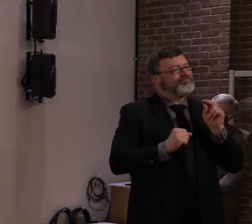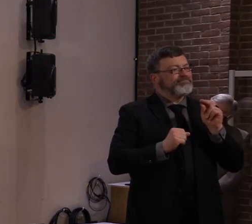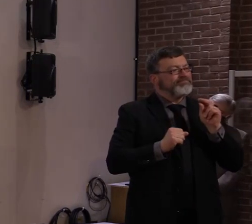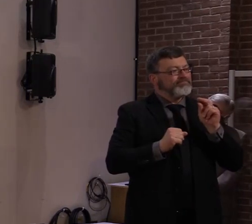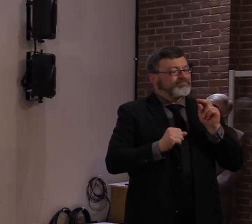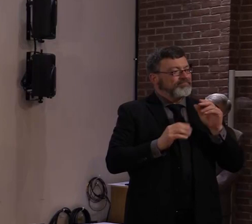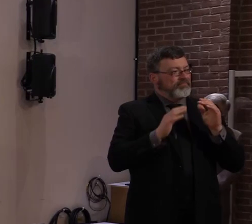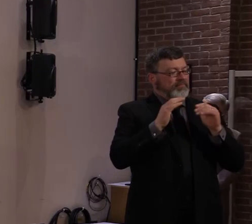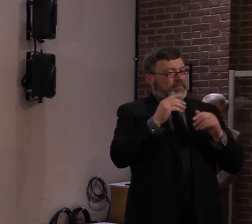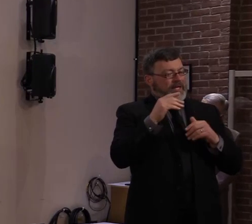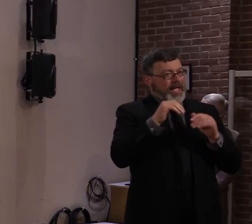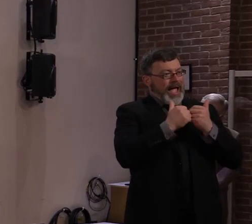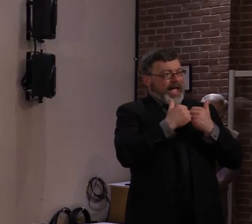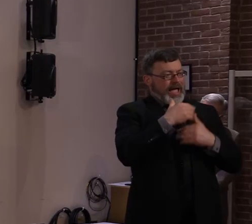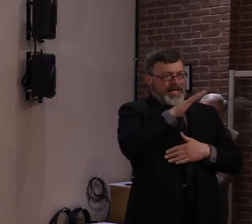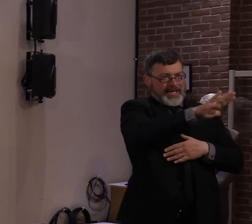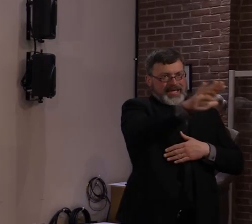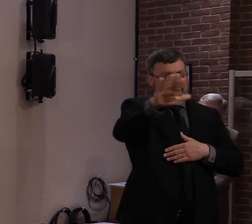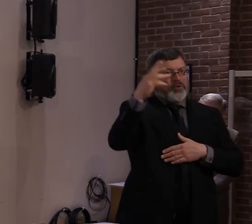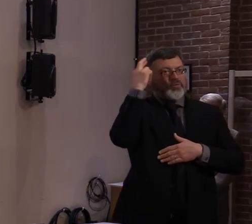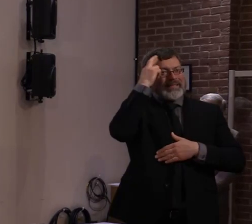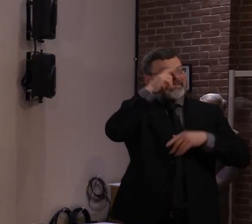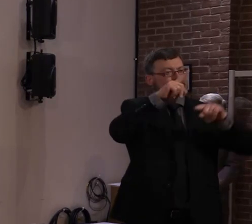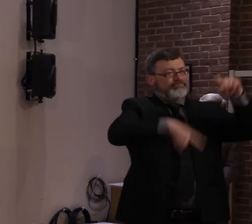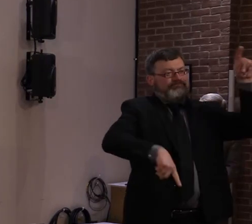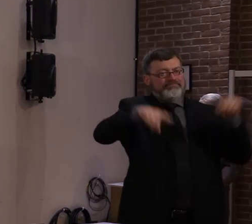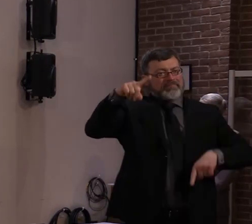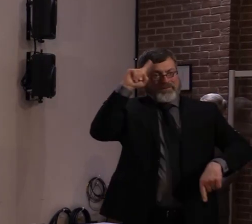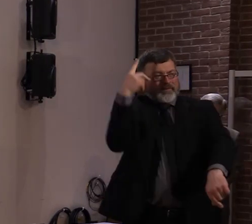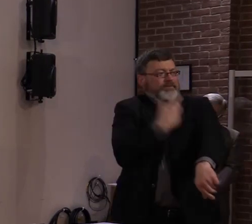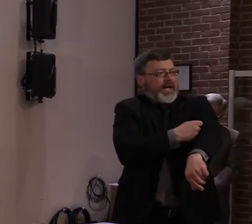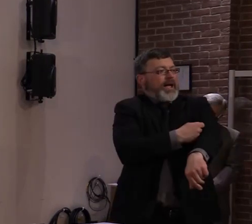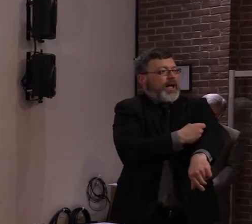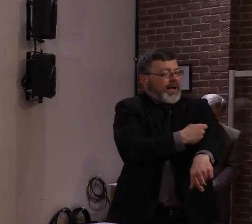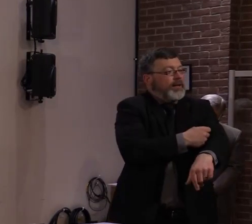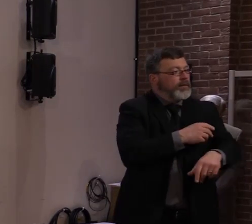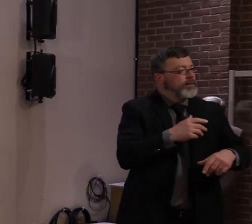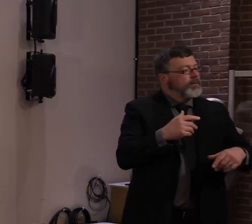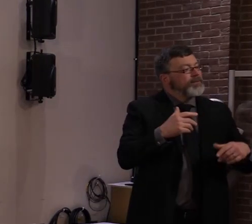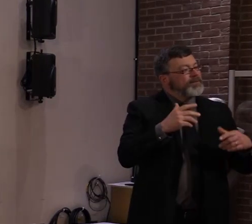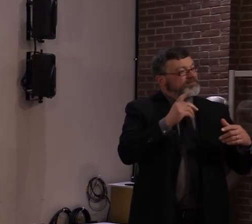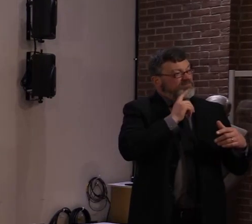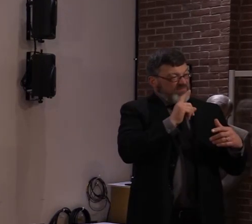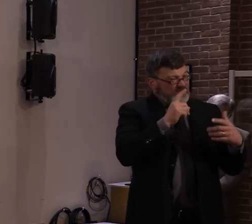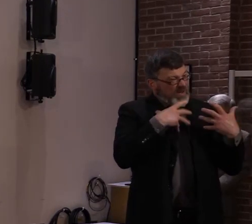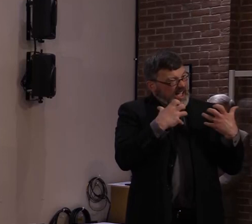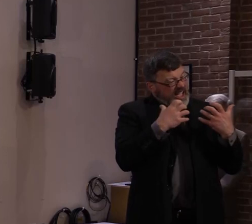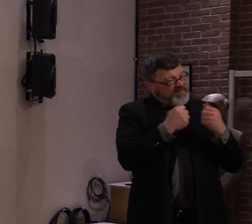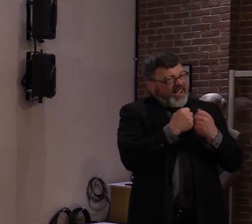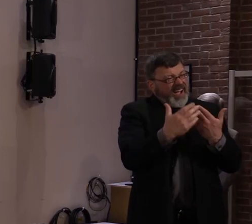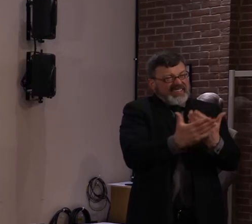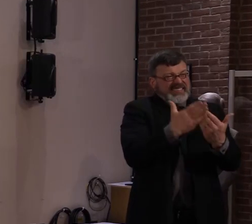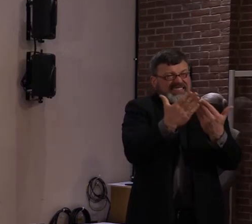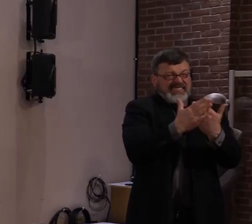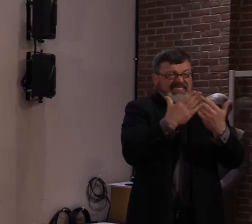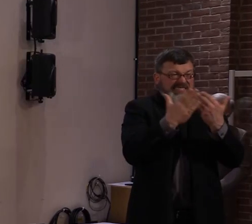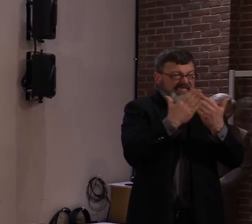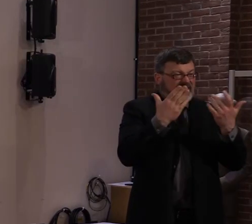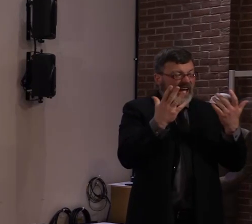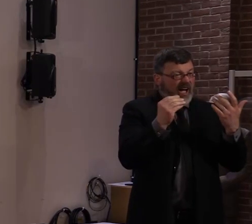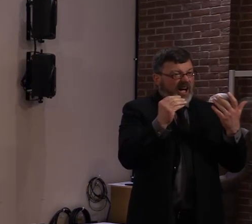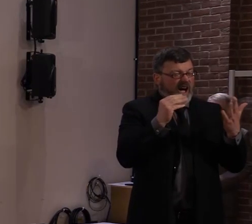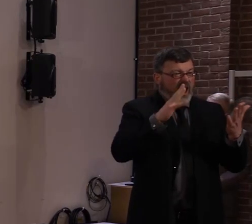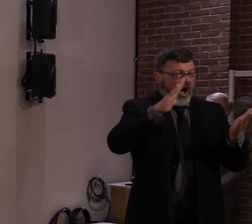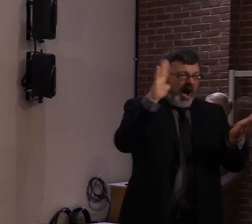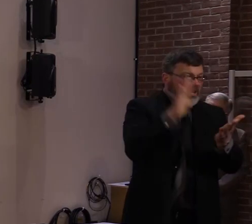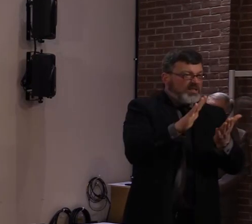they are, to make it as easy as possible for them to get their shot. When this effort is over, the last thing we